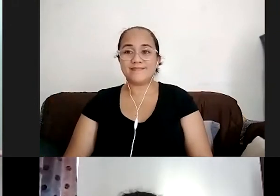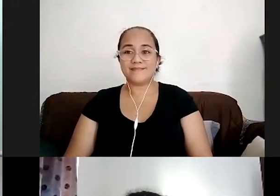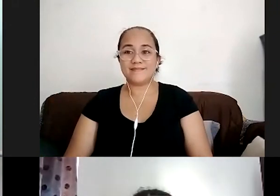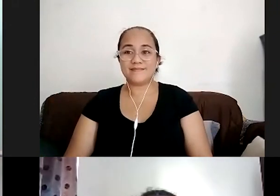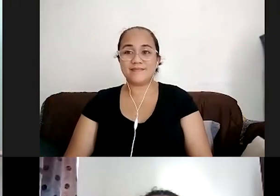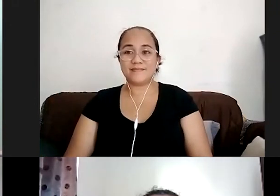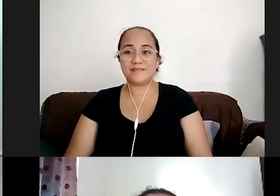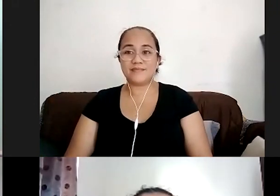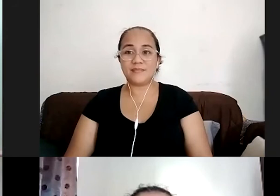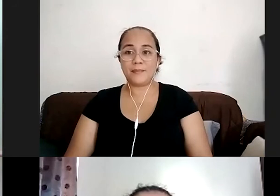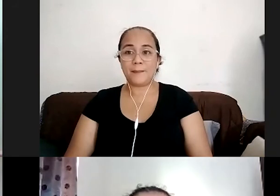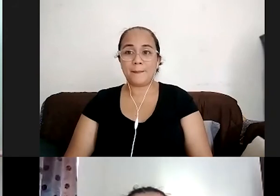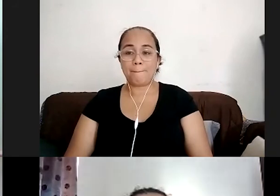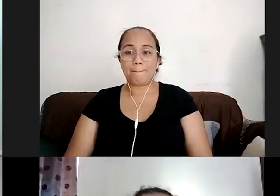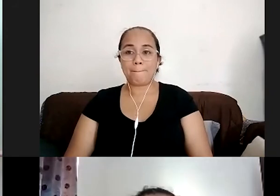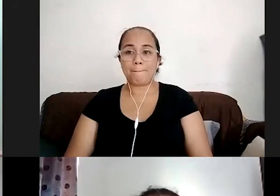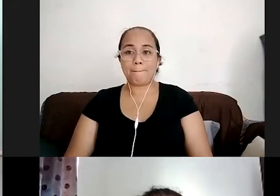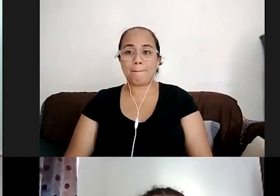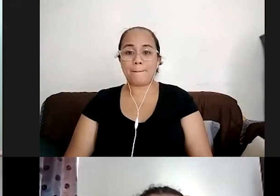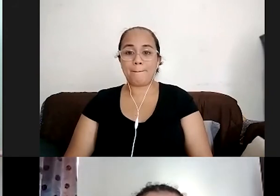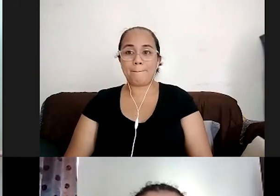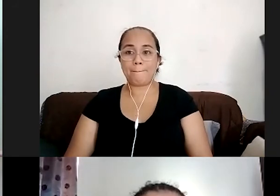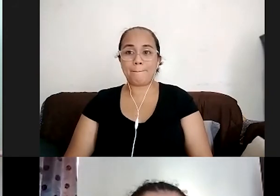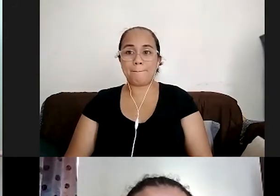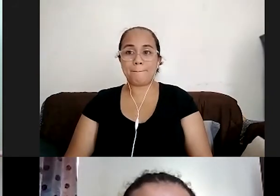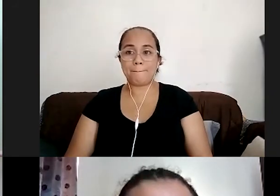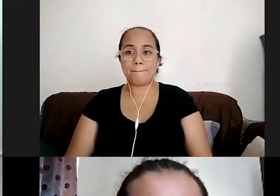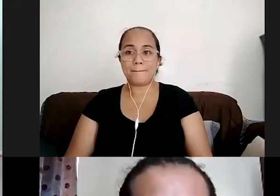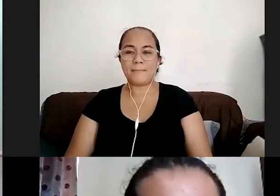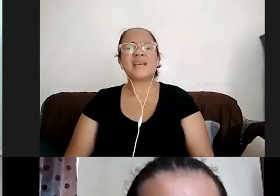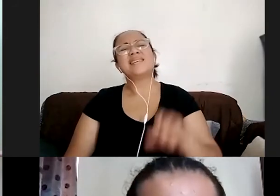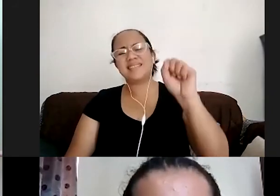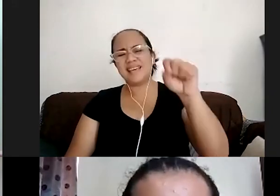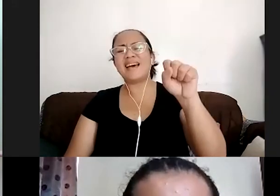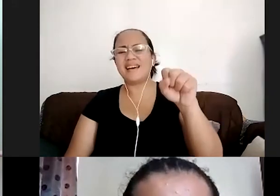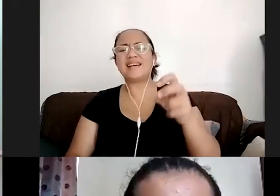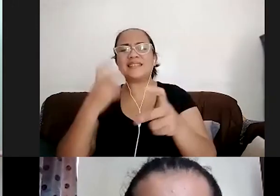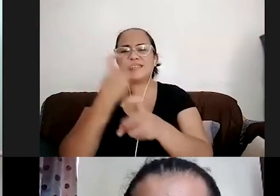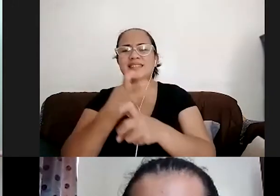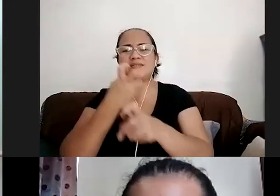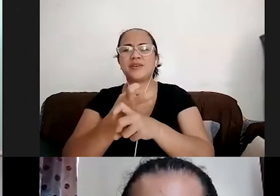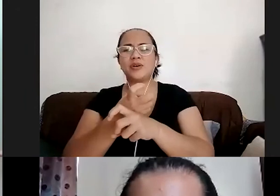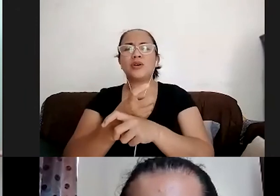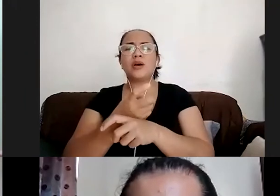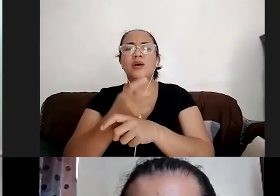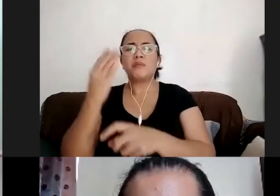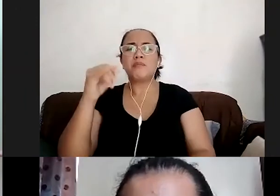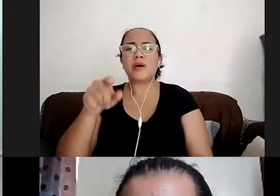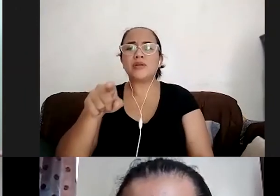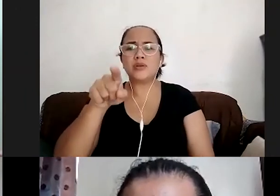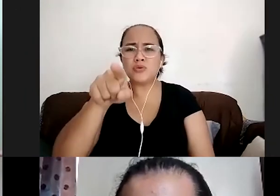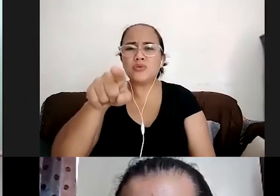Okay. So, yeah, it's difficult, but you already know this information.